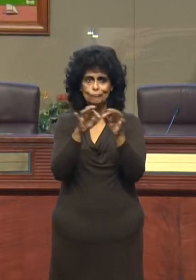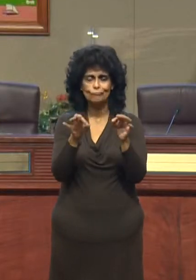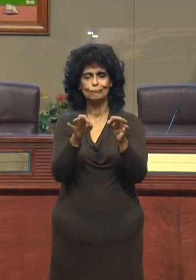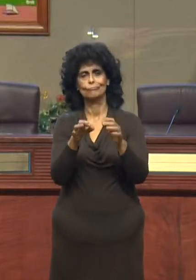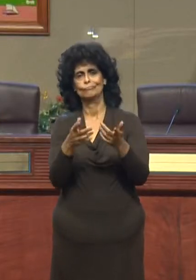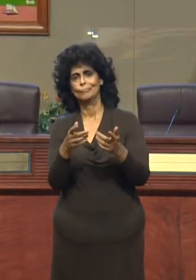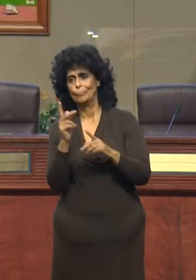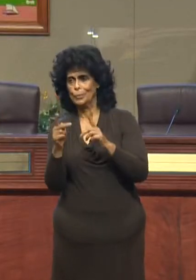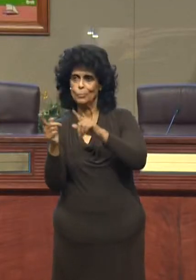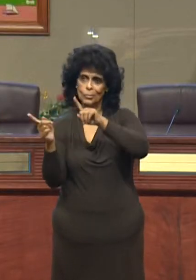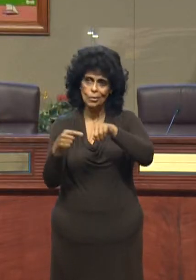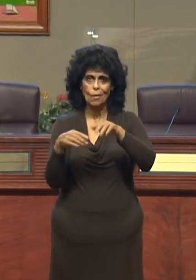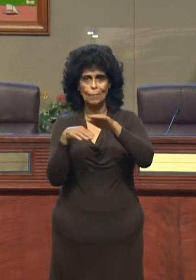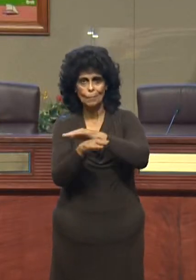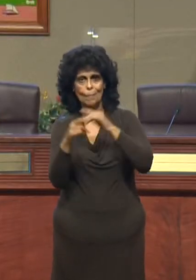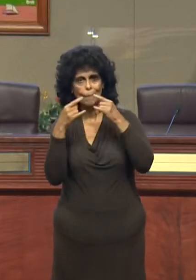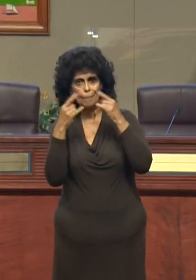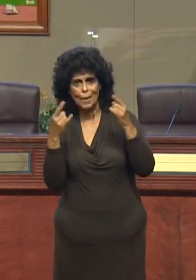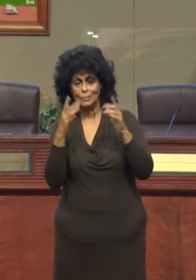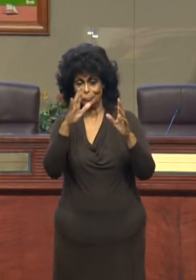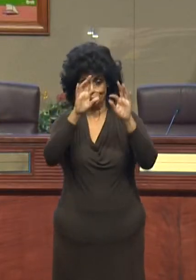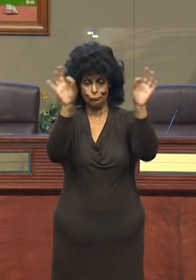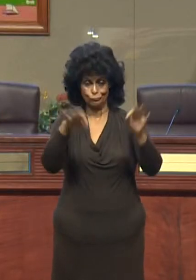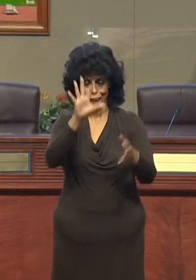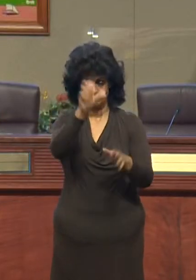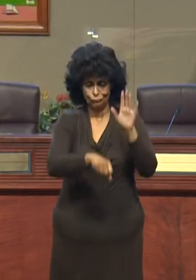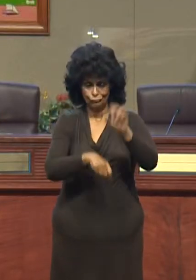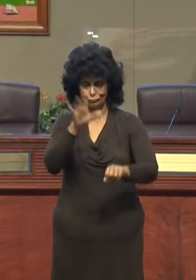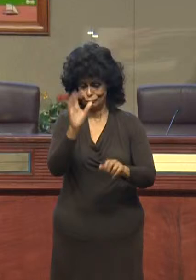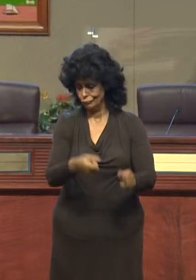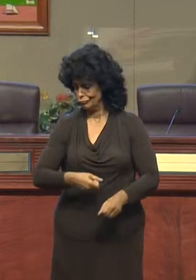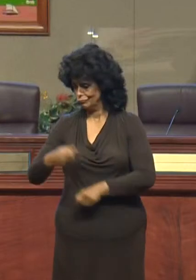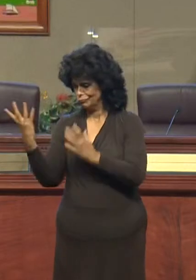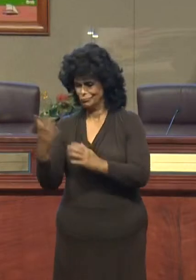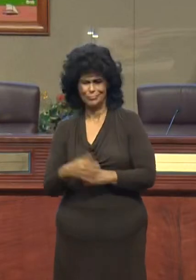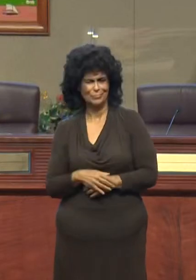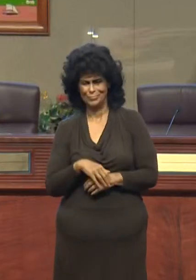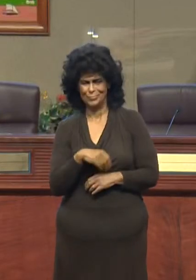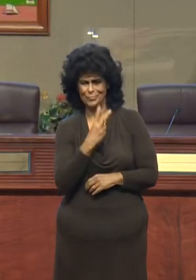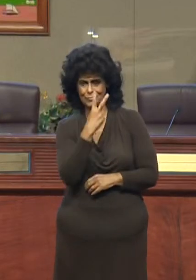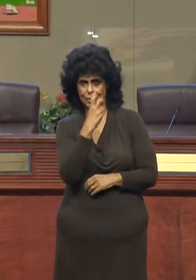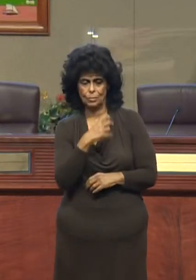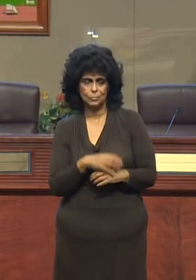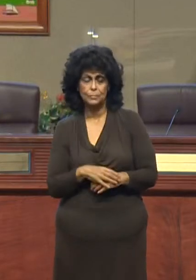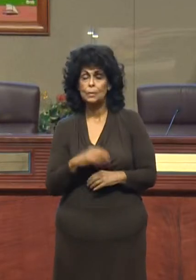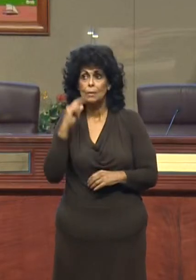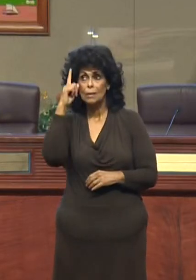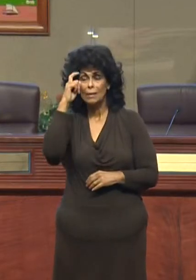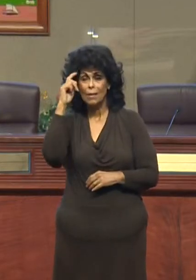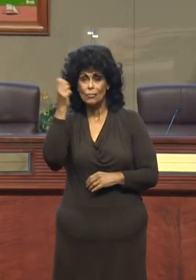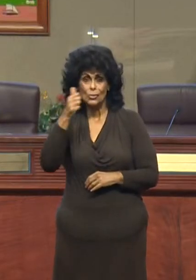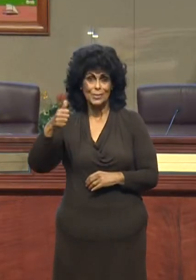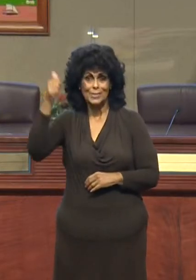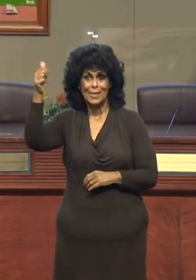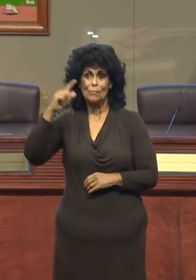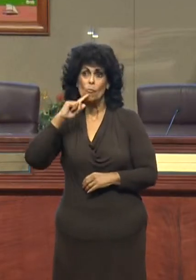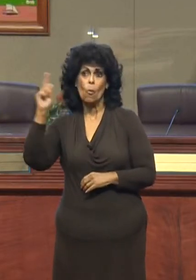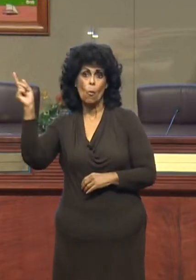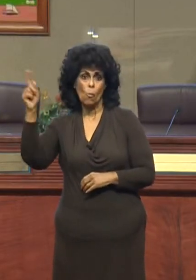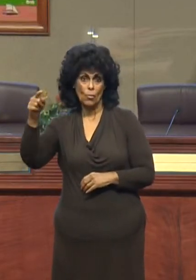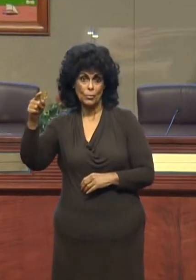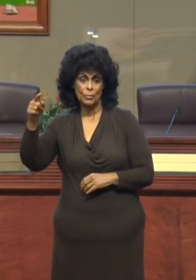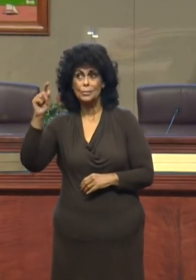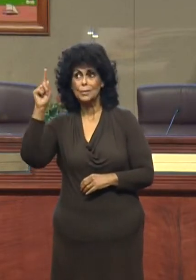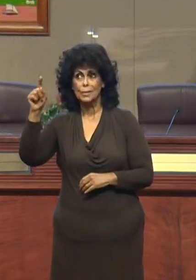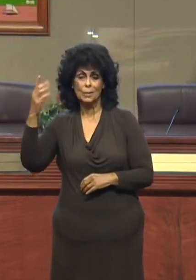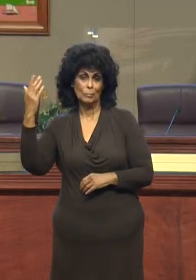their patrons. Under the current executive order that the governor has put in place, he has allowed